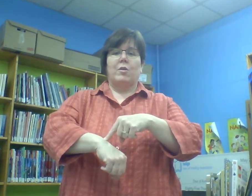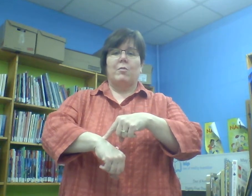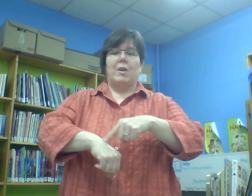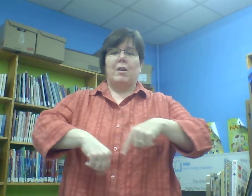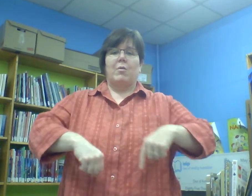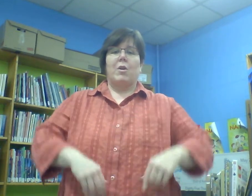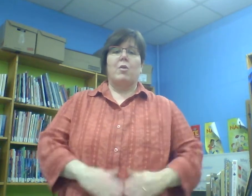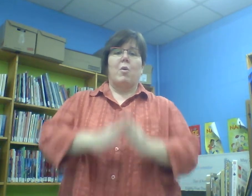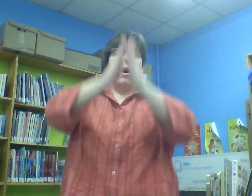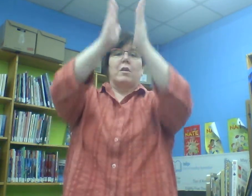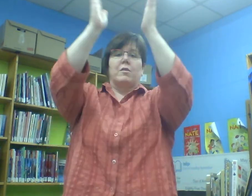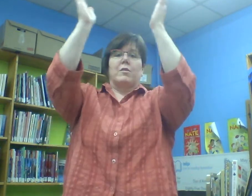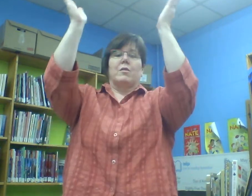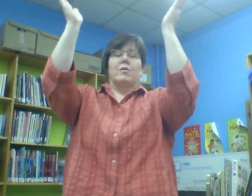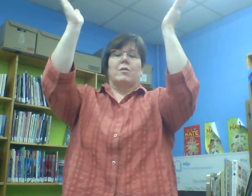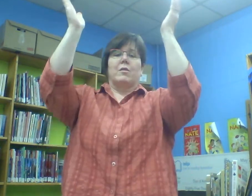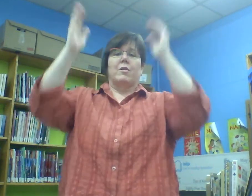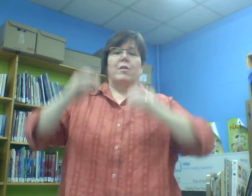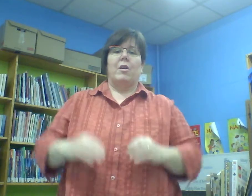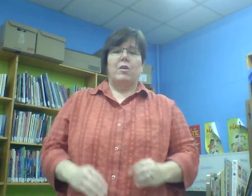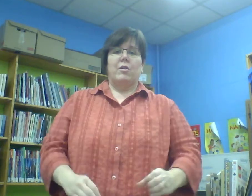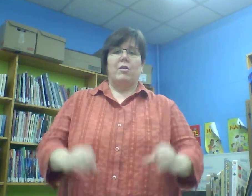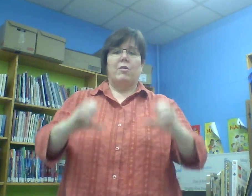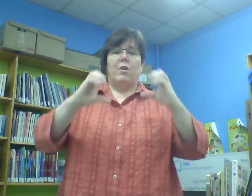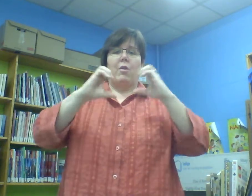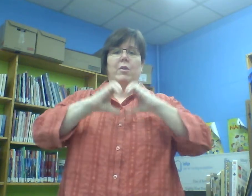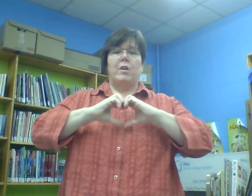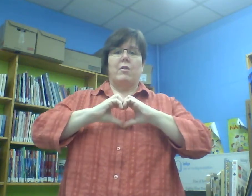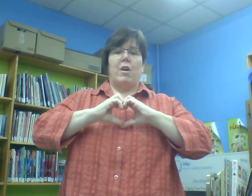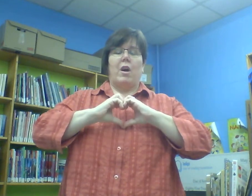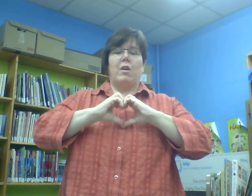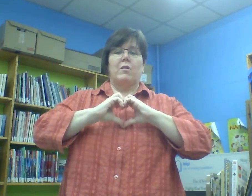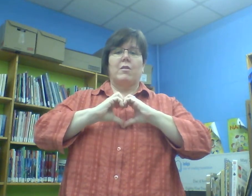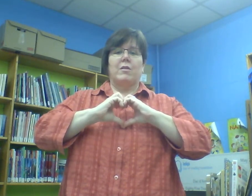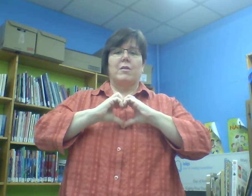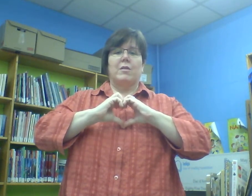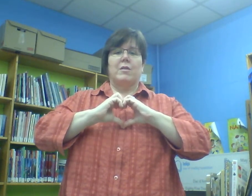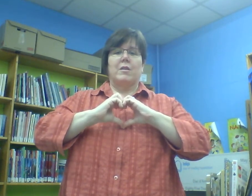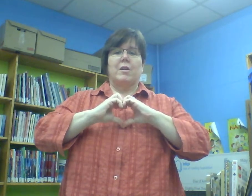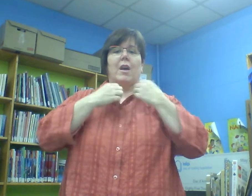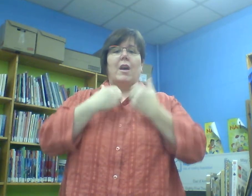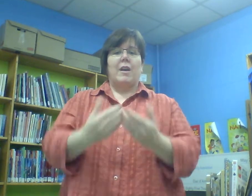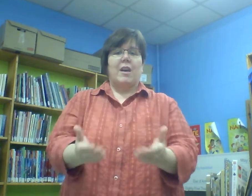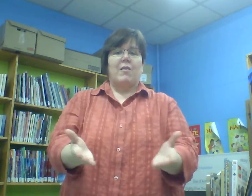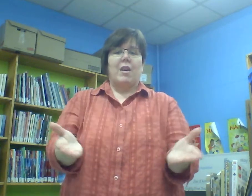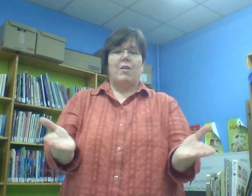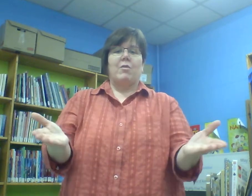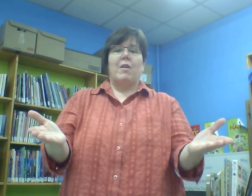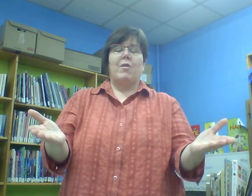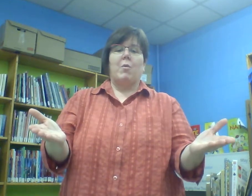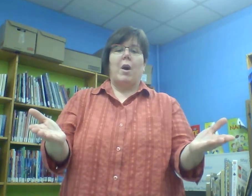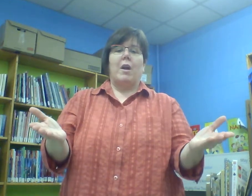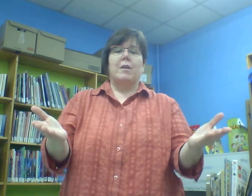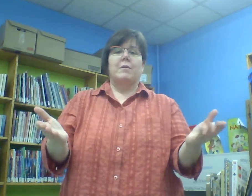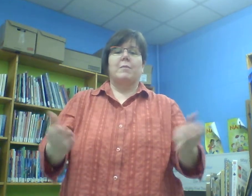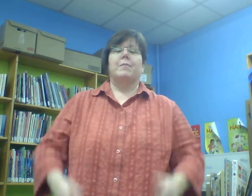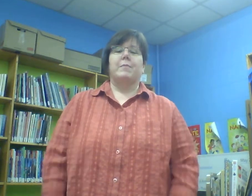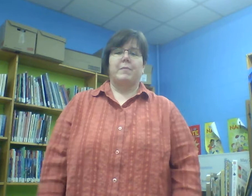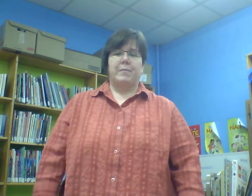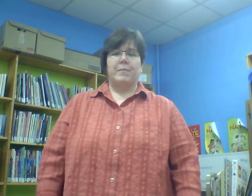plant it where you want, and you can grow it in your heart, then give it out to everyone.